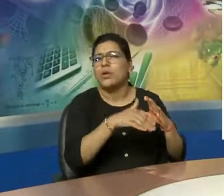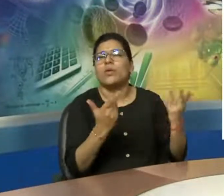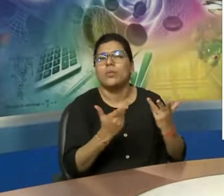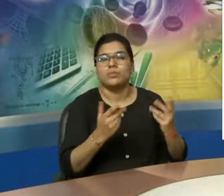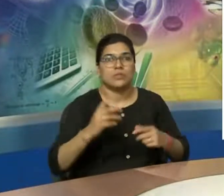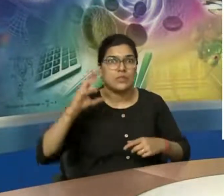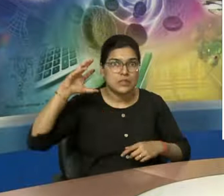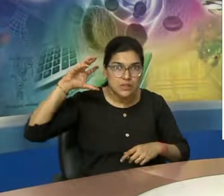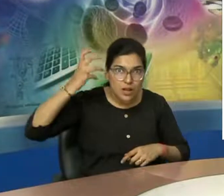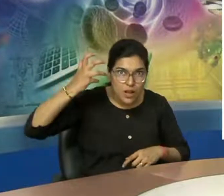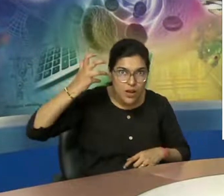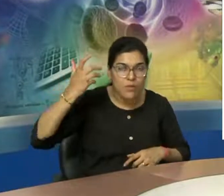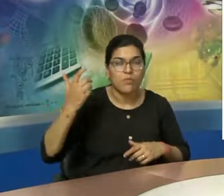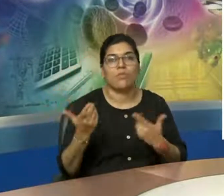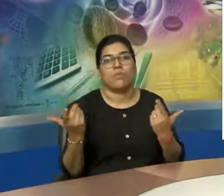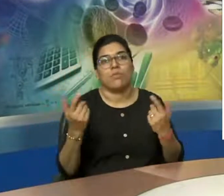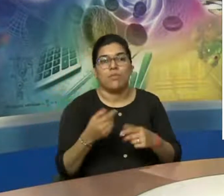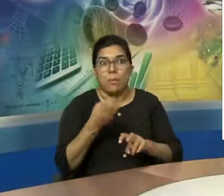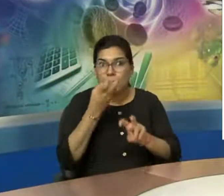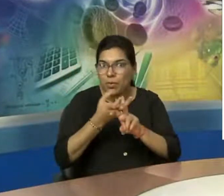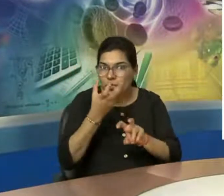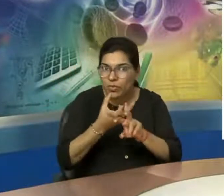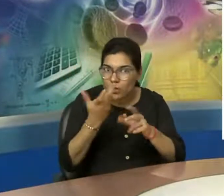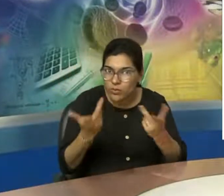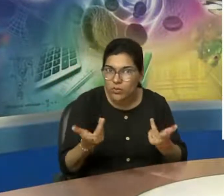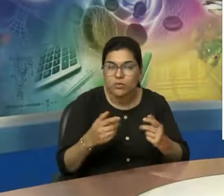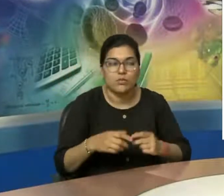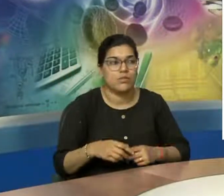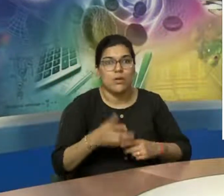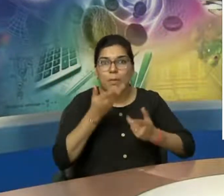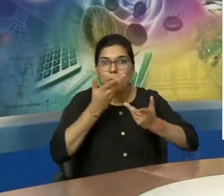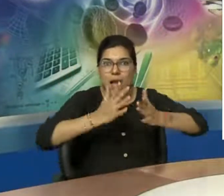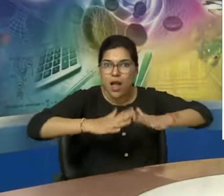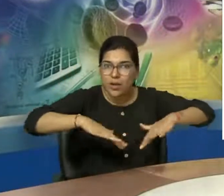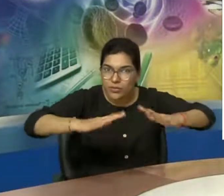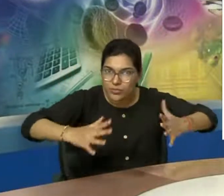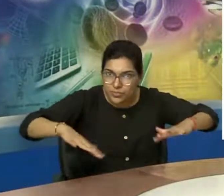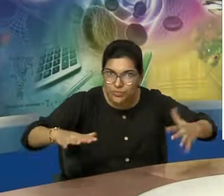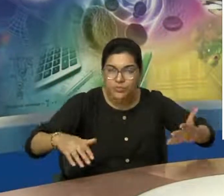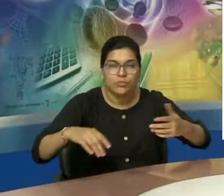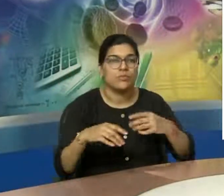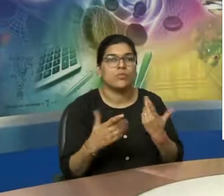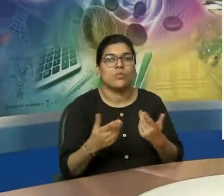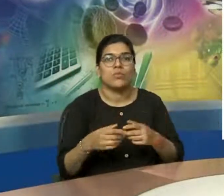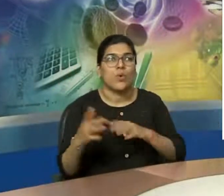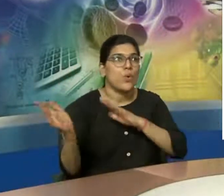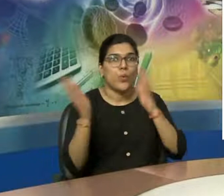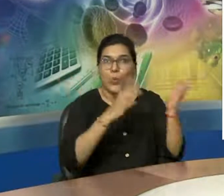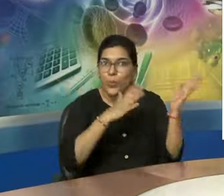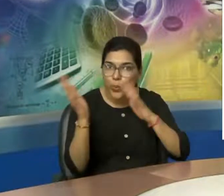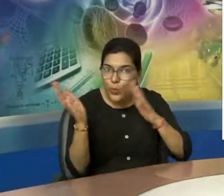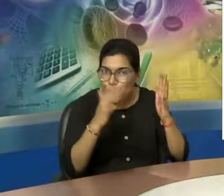and also there are some resources which do not have life, like sun,